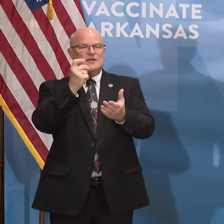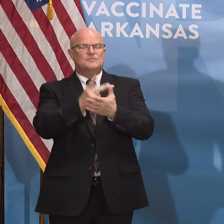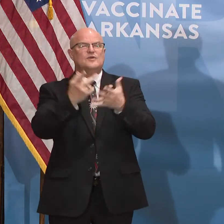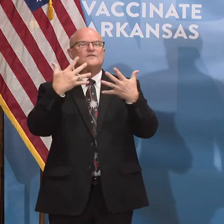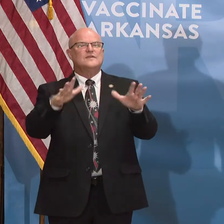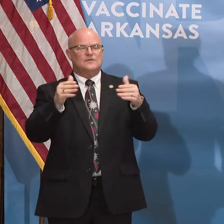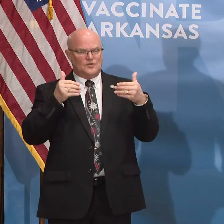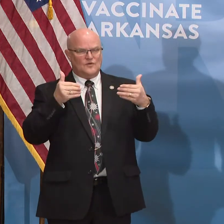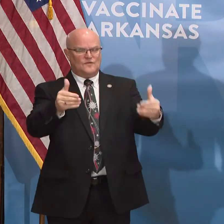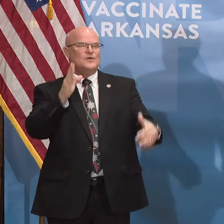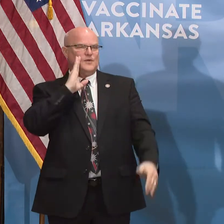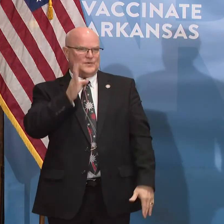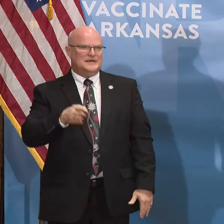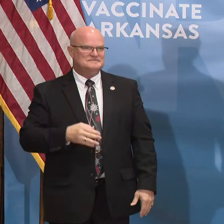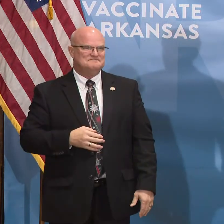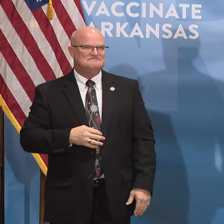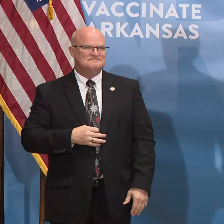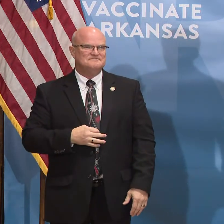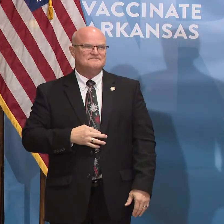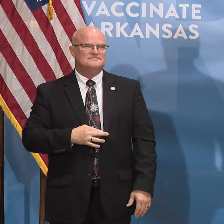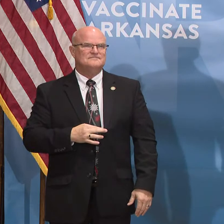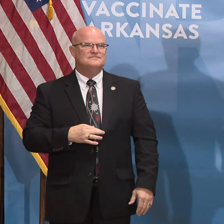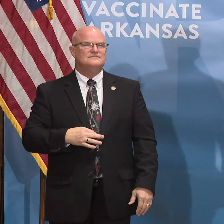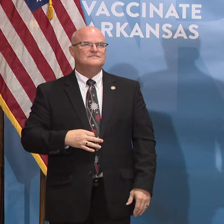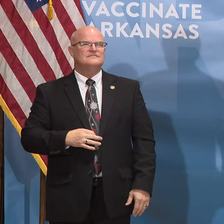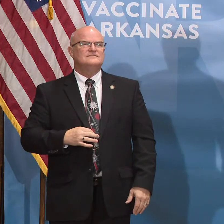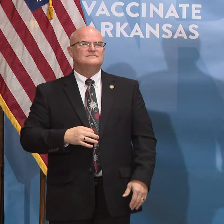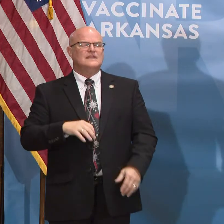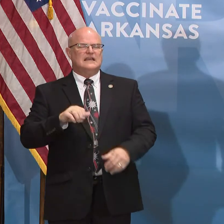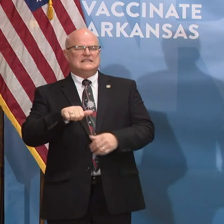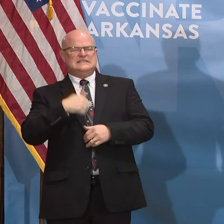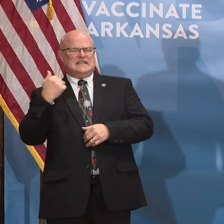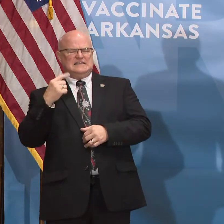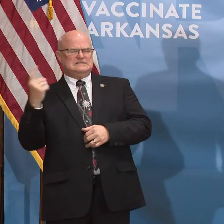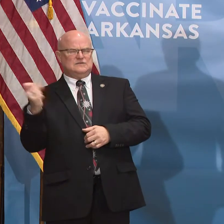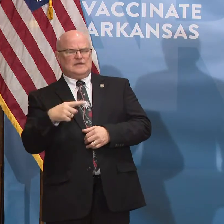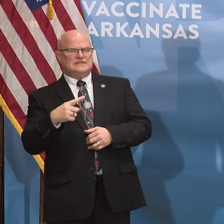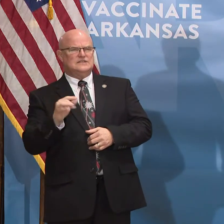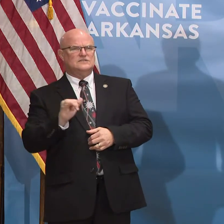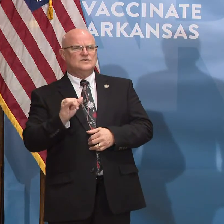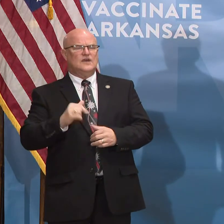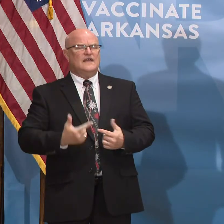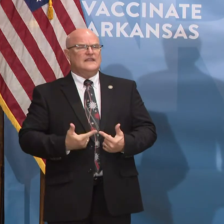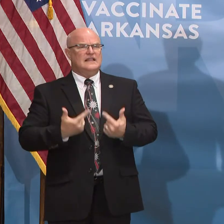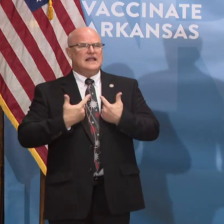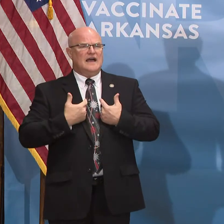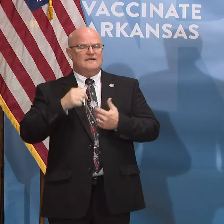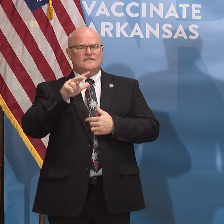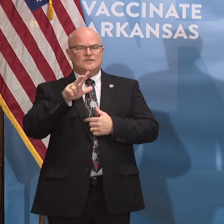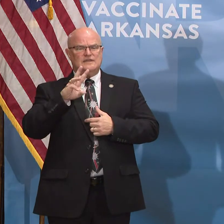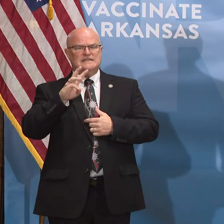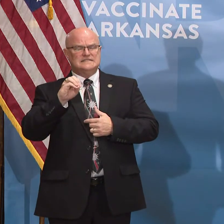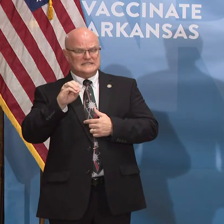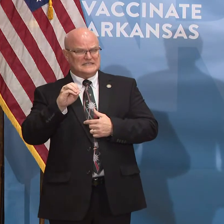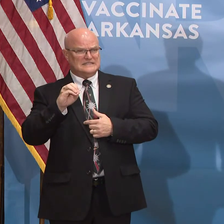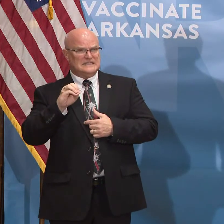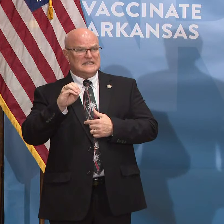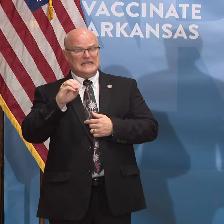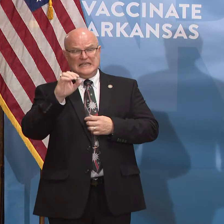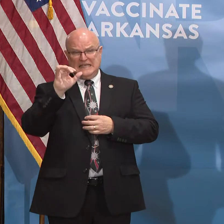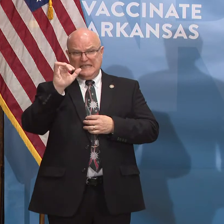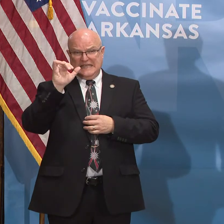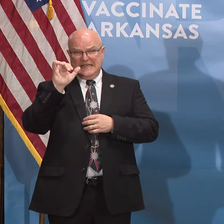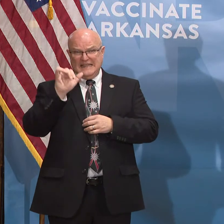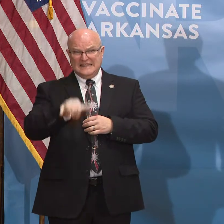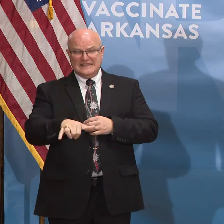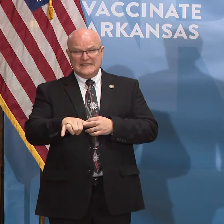and that will go forward. If I could, just two other quick ones on the Life 360 homes.